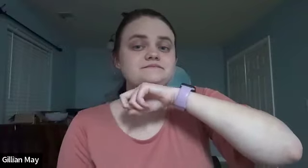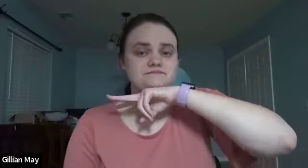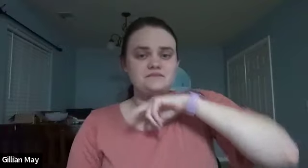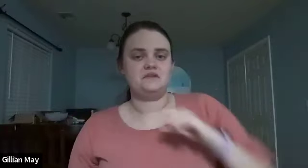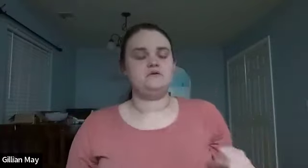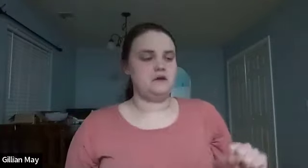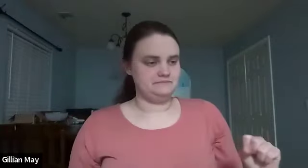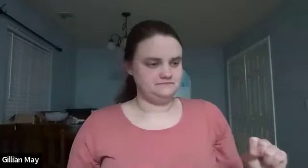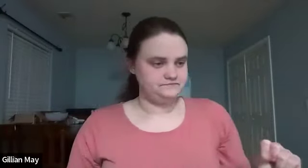Okay.